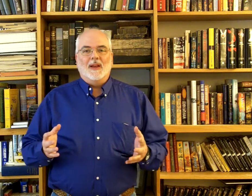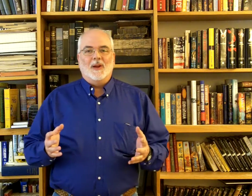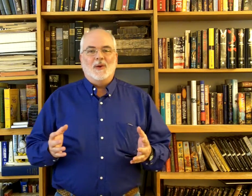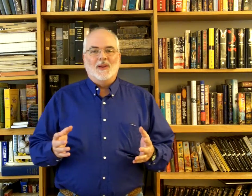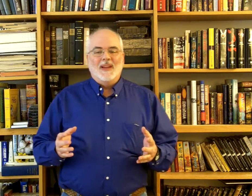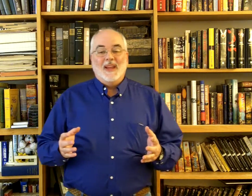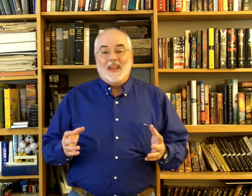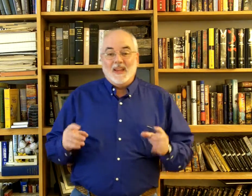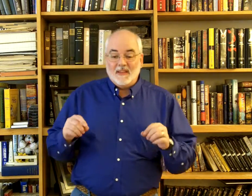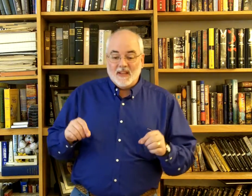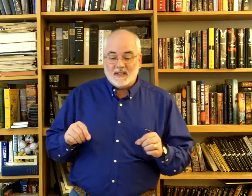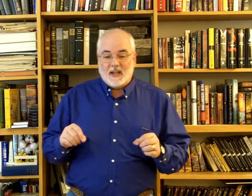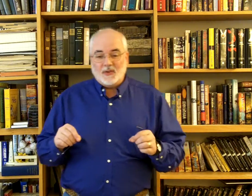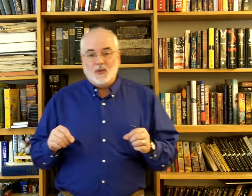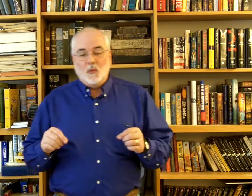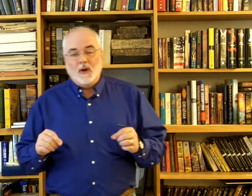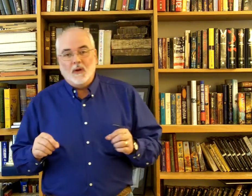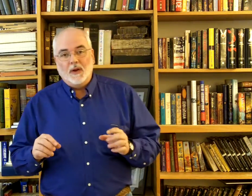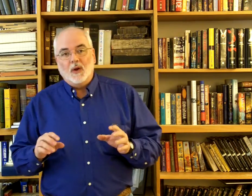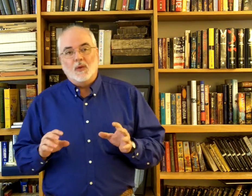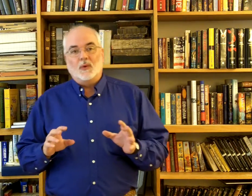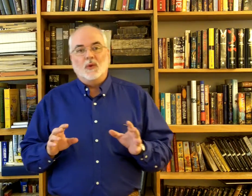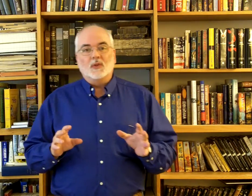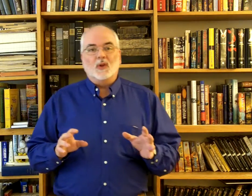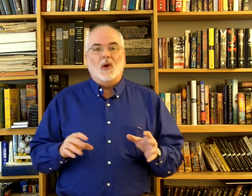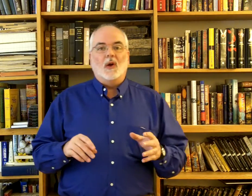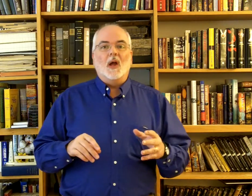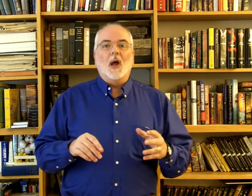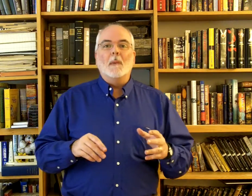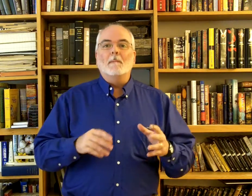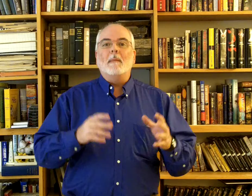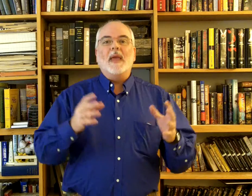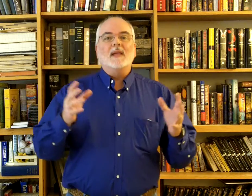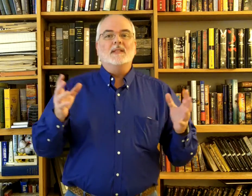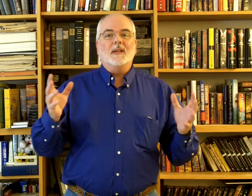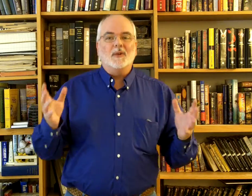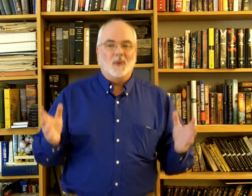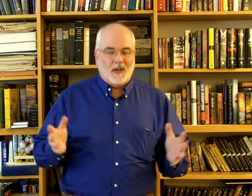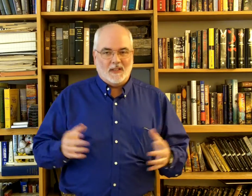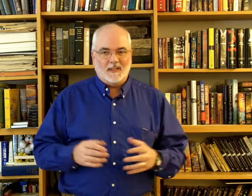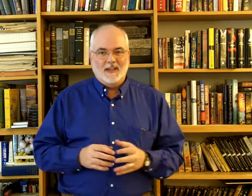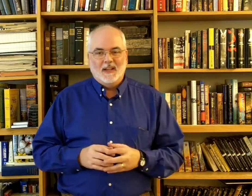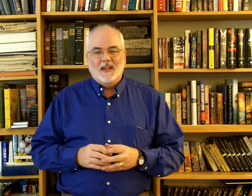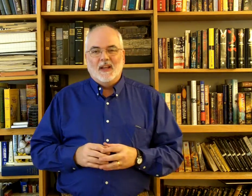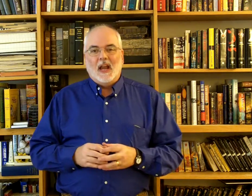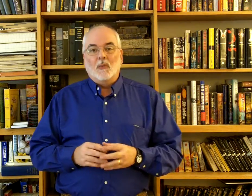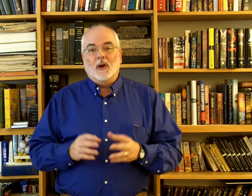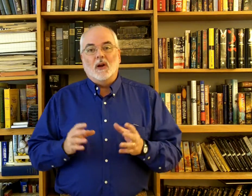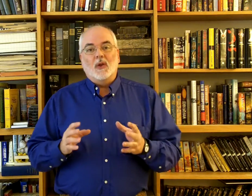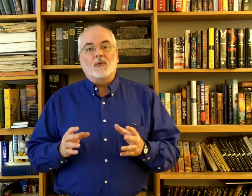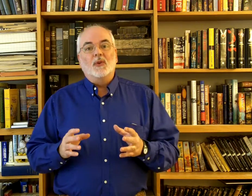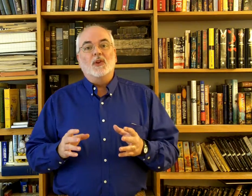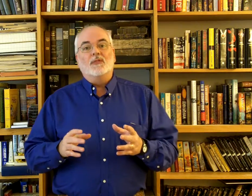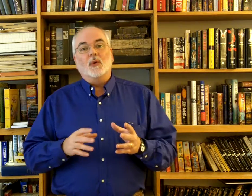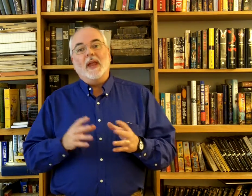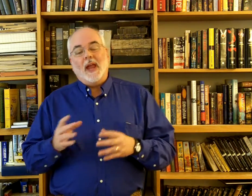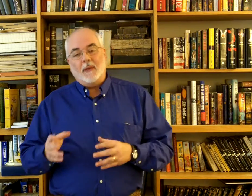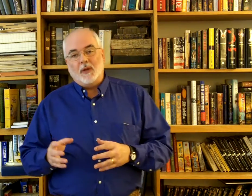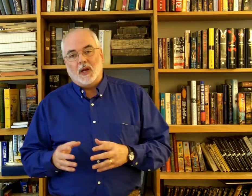Hello. In this section, we're going to go through the song Amazing Grace, and we're going to go through the vocabulary